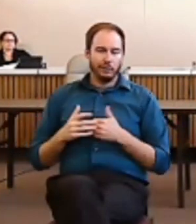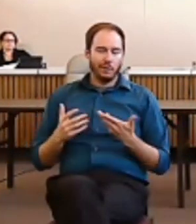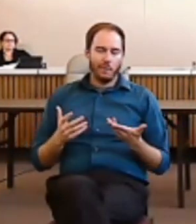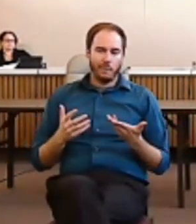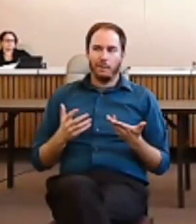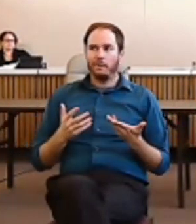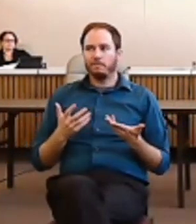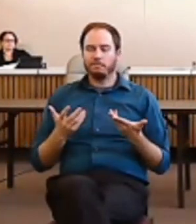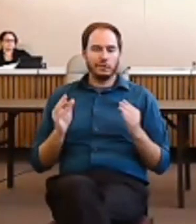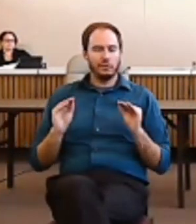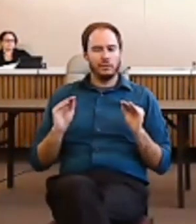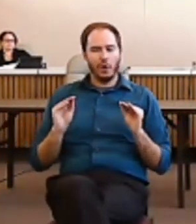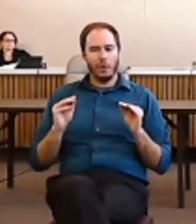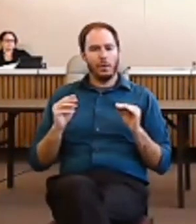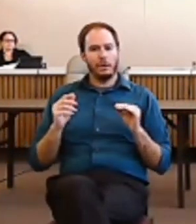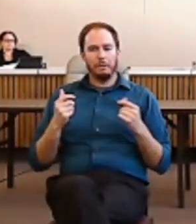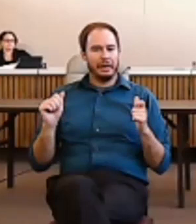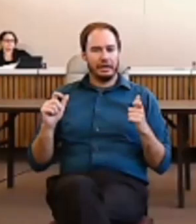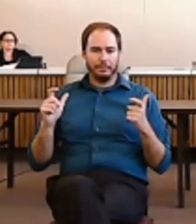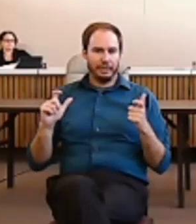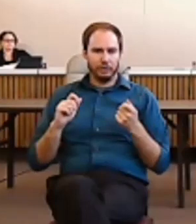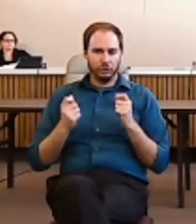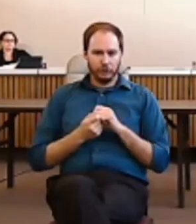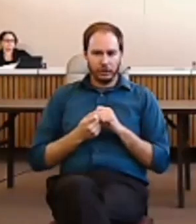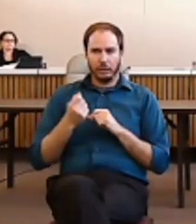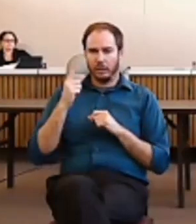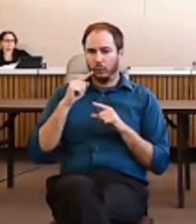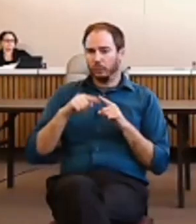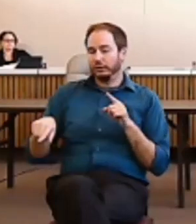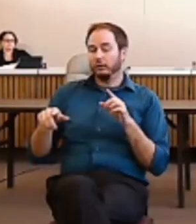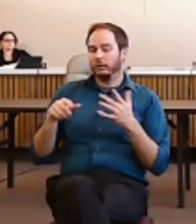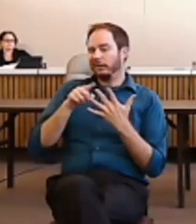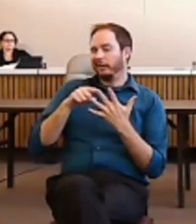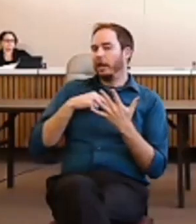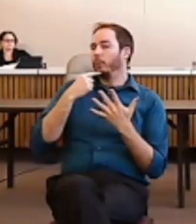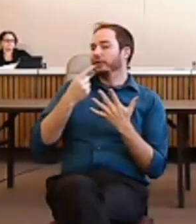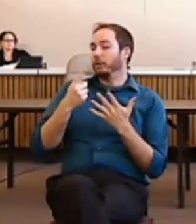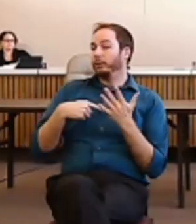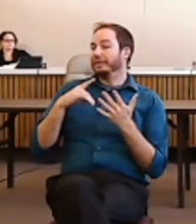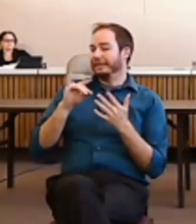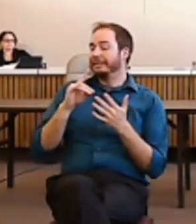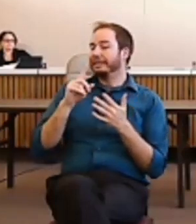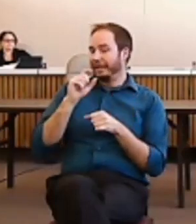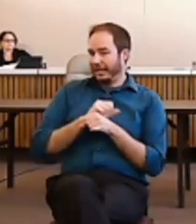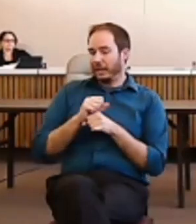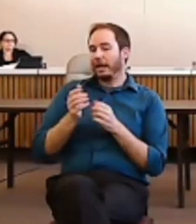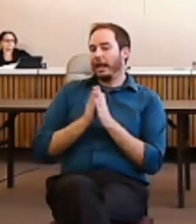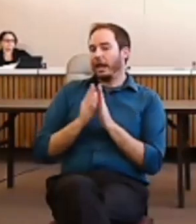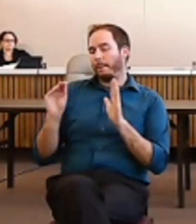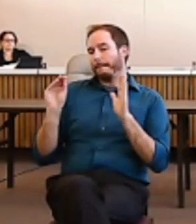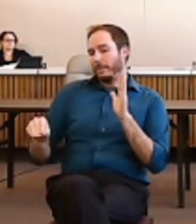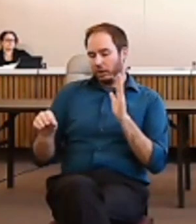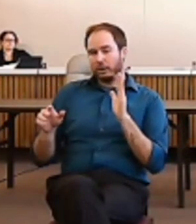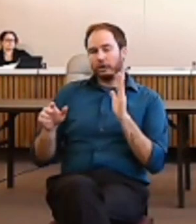been any drastic changes to that. It's just still going to the same I'll pond. address one of the things we had asked, and they did put that in there in terms